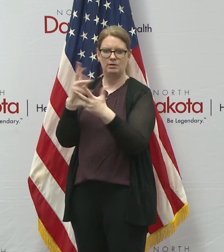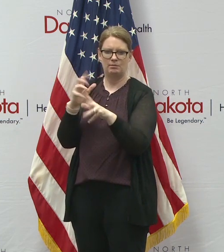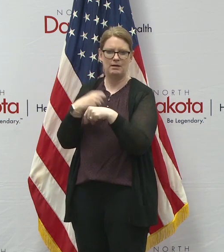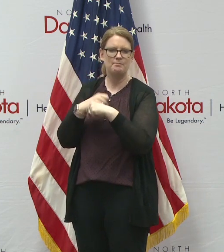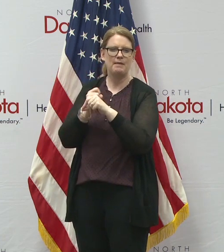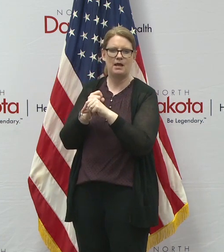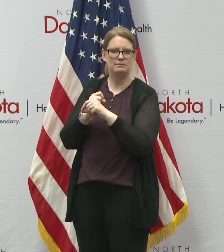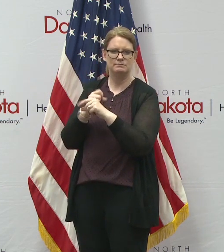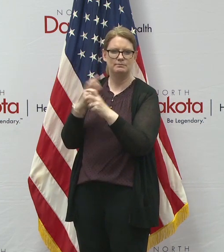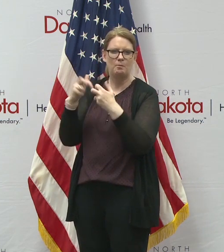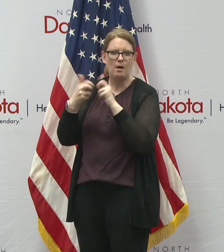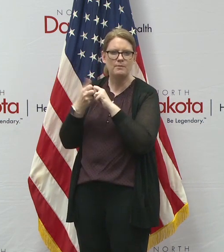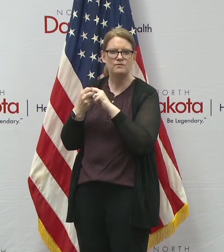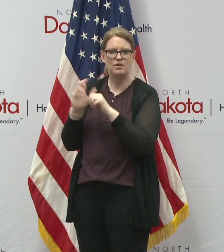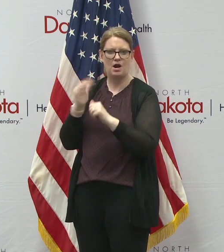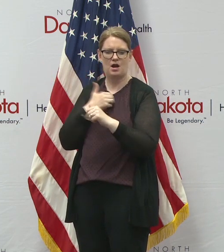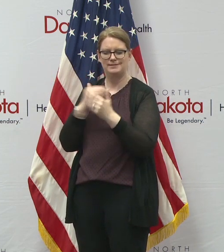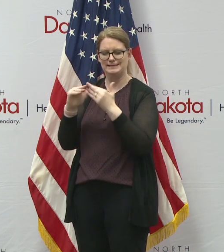border metros.